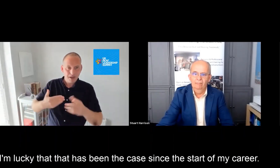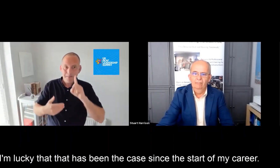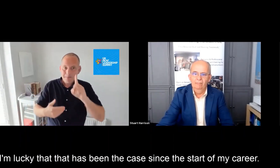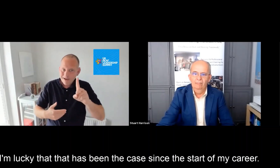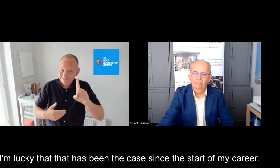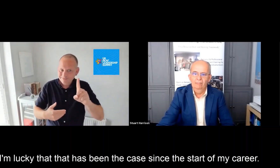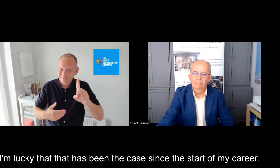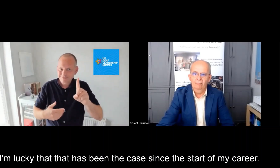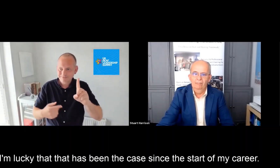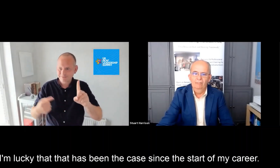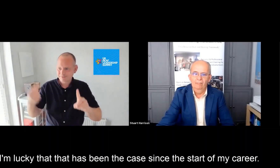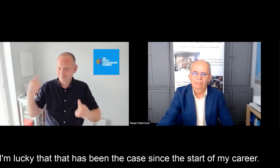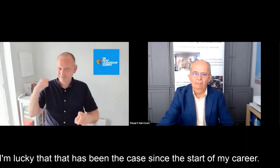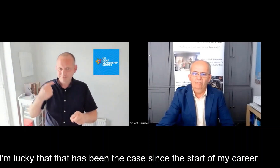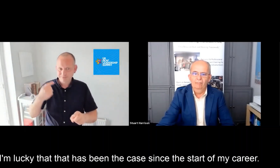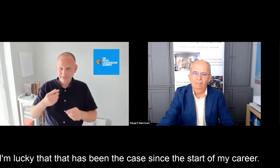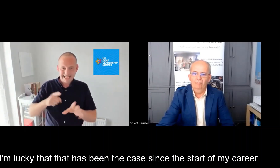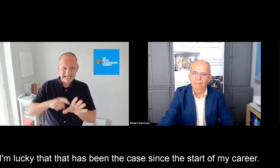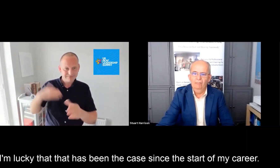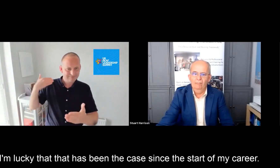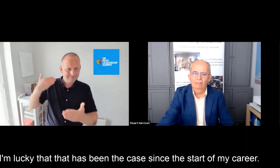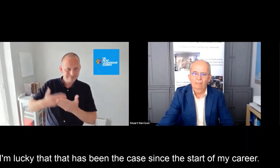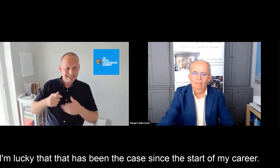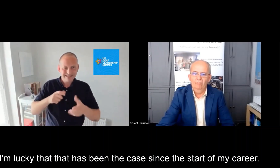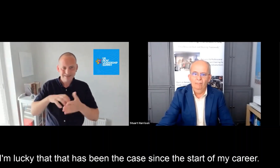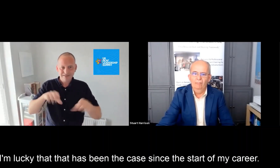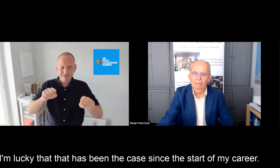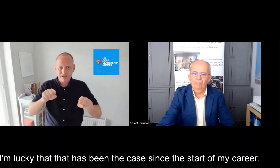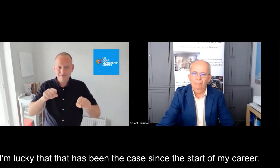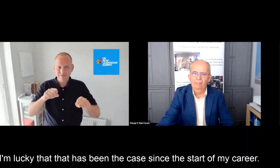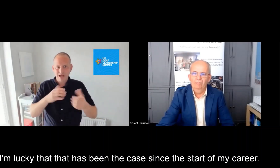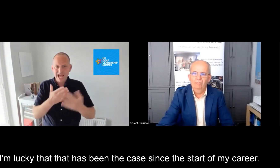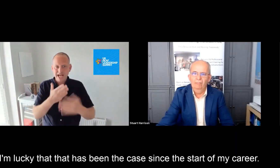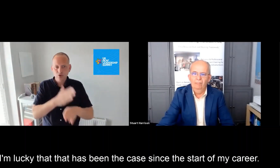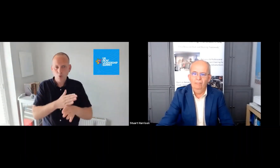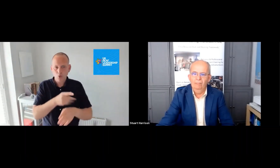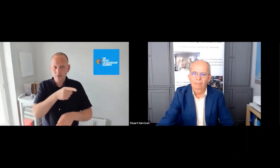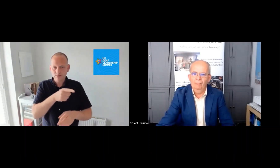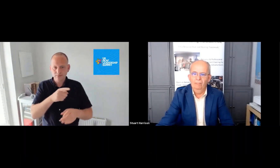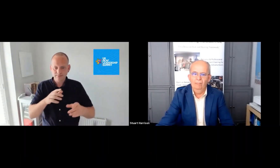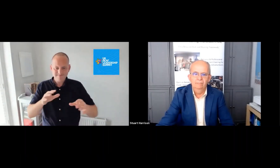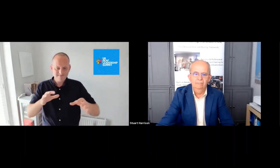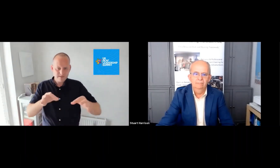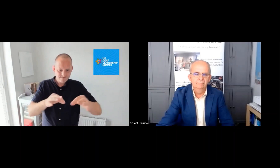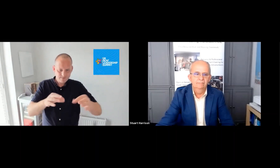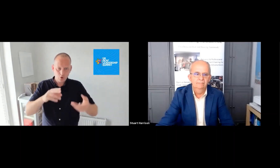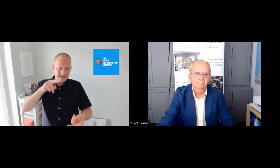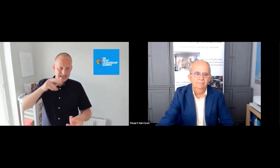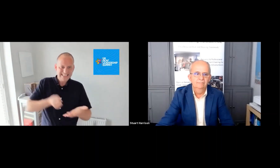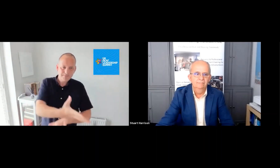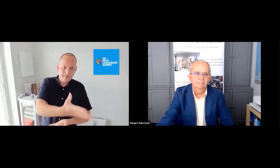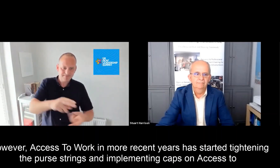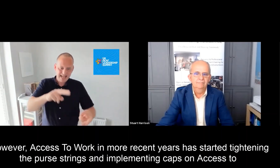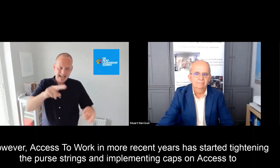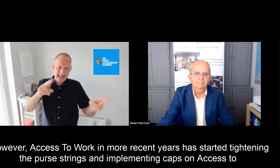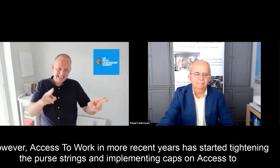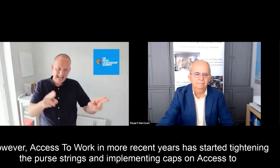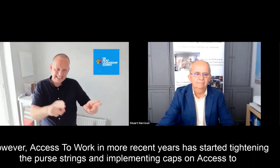I'm lucky that that has been the case since the start of my career. However, access to work in more recent years